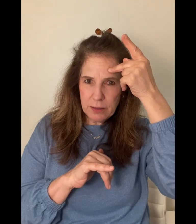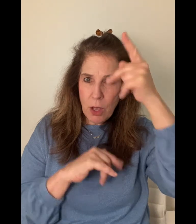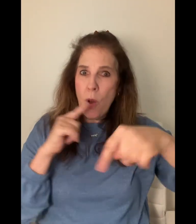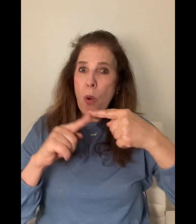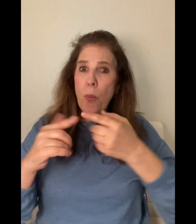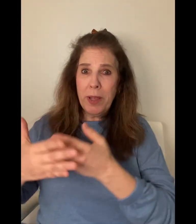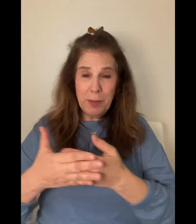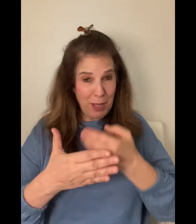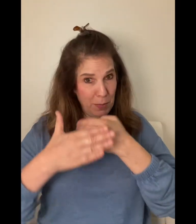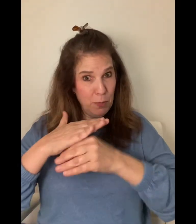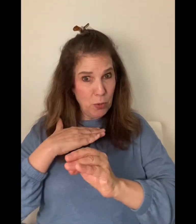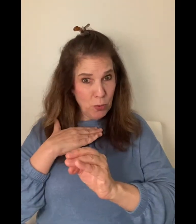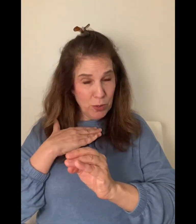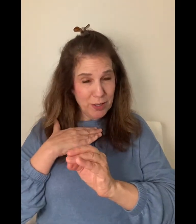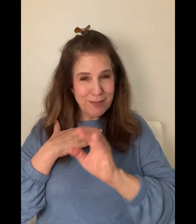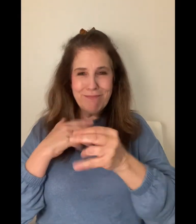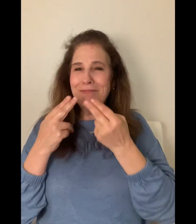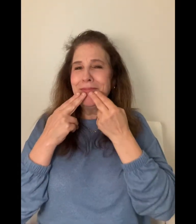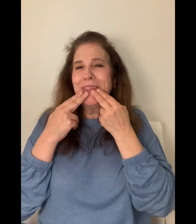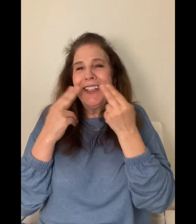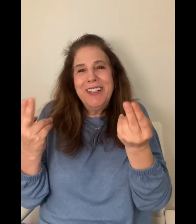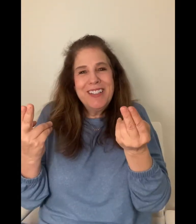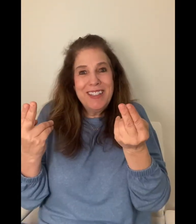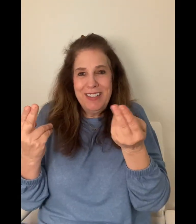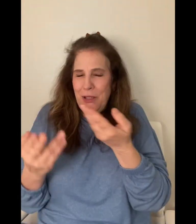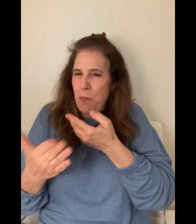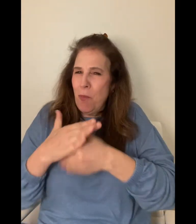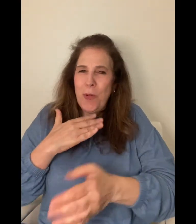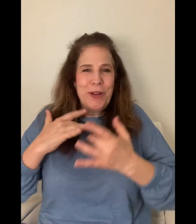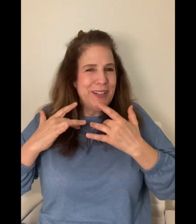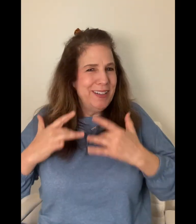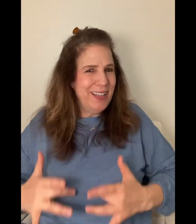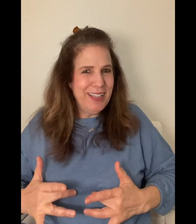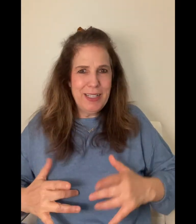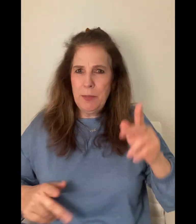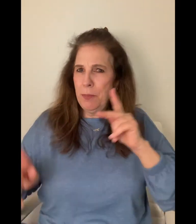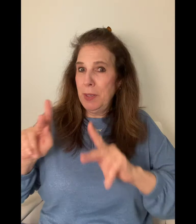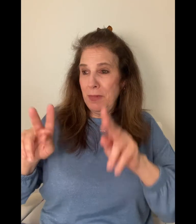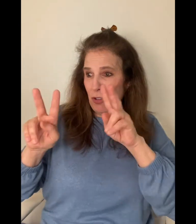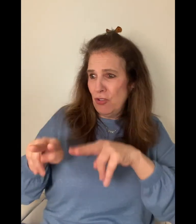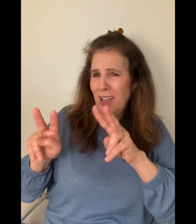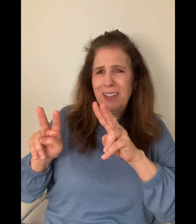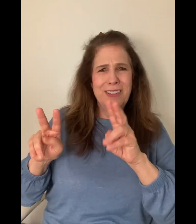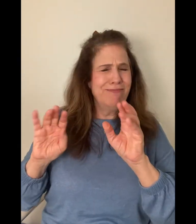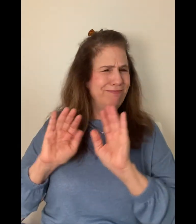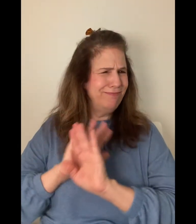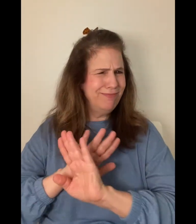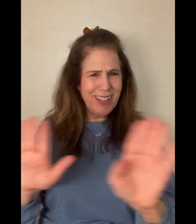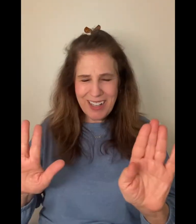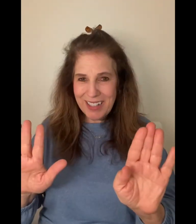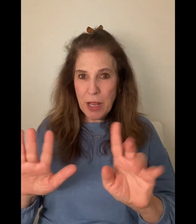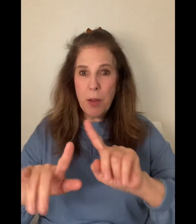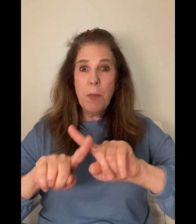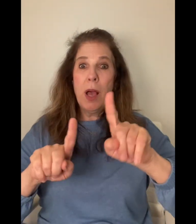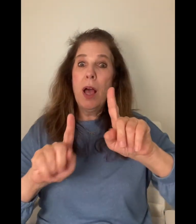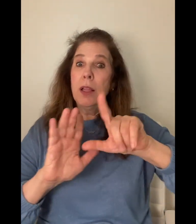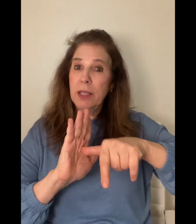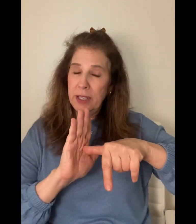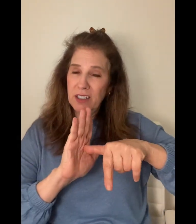But again, it's not true and false. It's good and bad. Why should it be good or bad if you have clothes or not? That is something that changed only